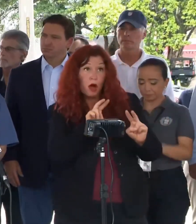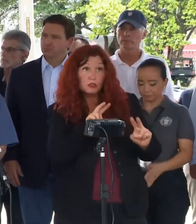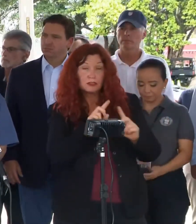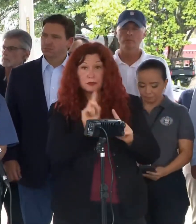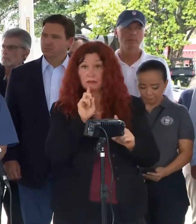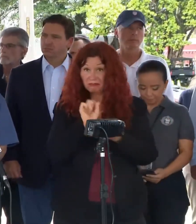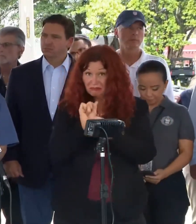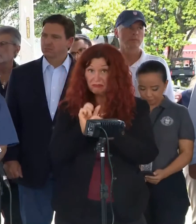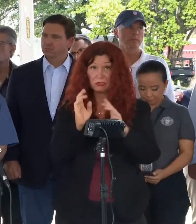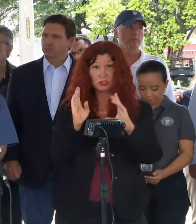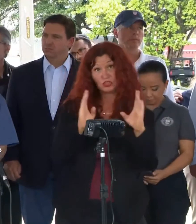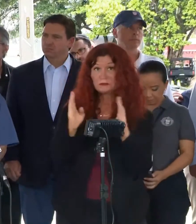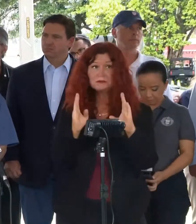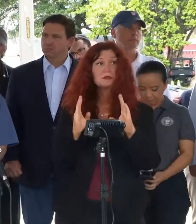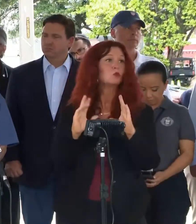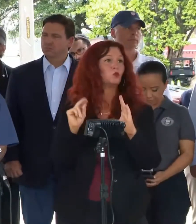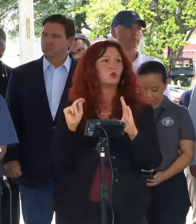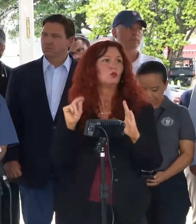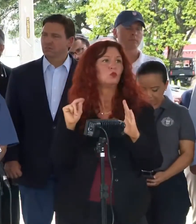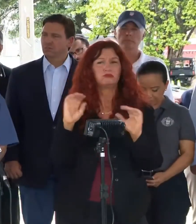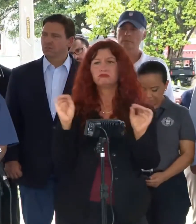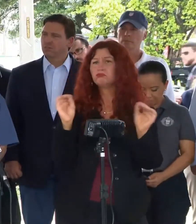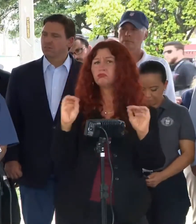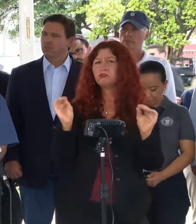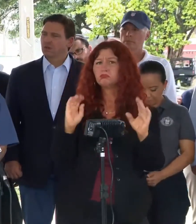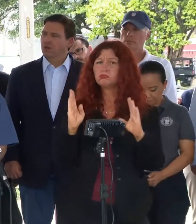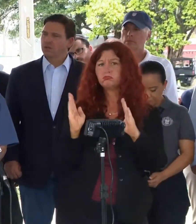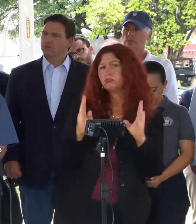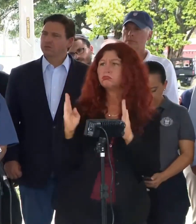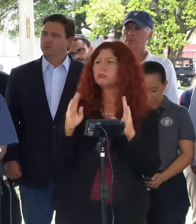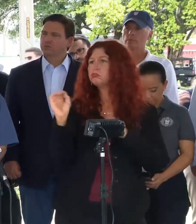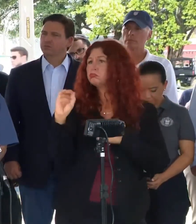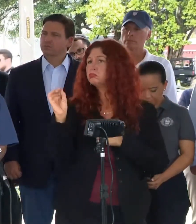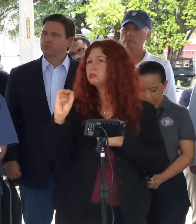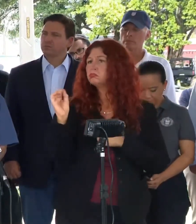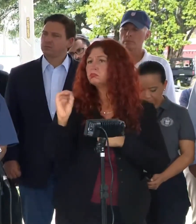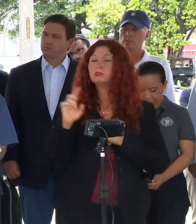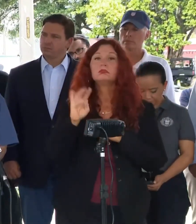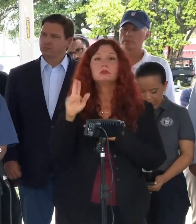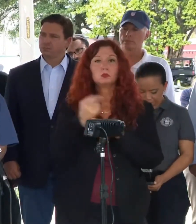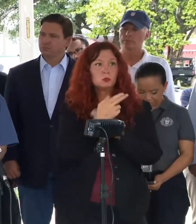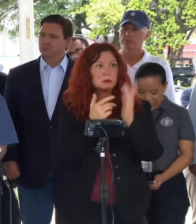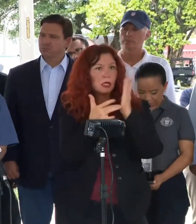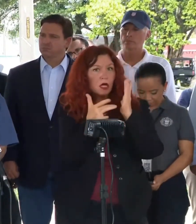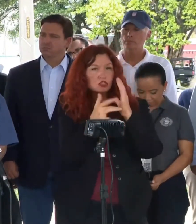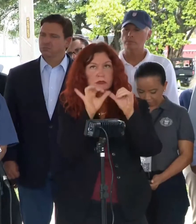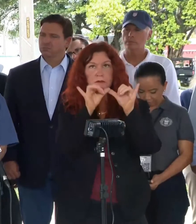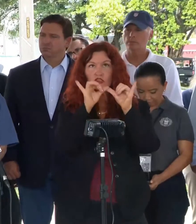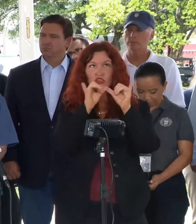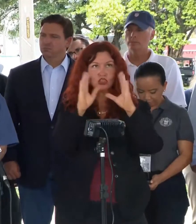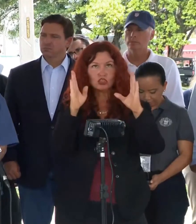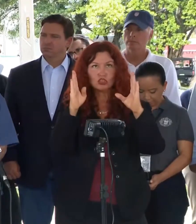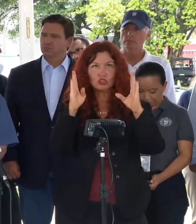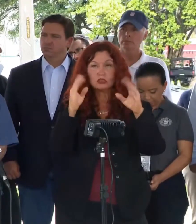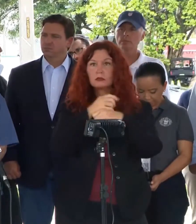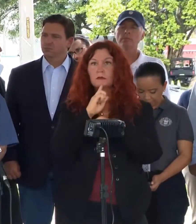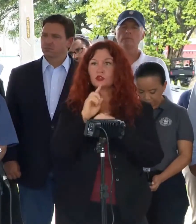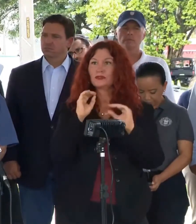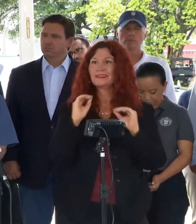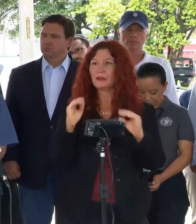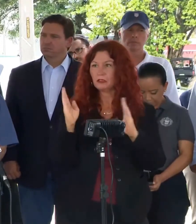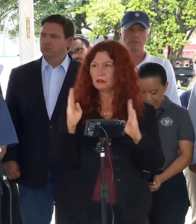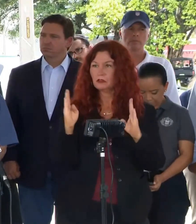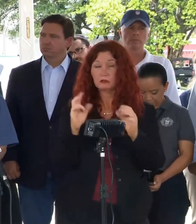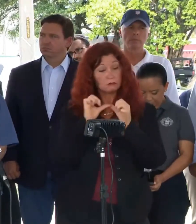any shift at all. So we have special technology that's measuring to make sure there's not any shift. So that's a